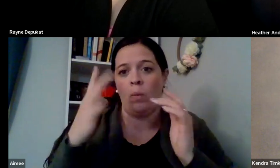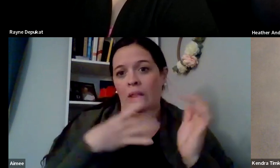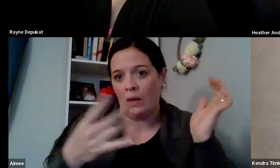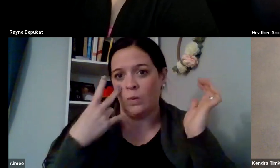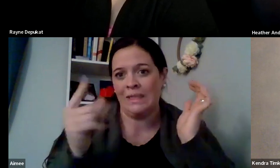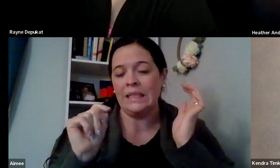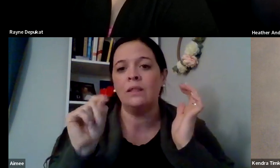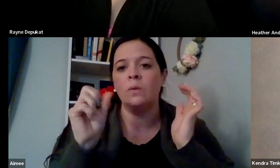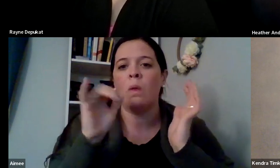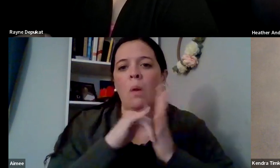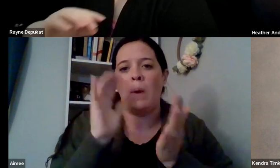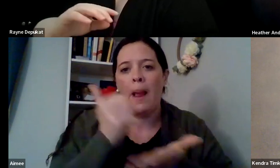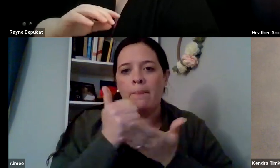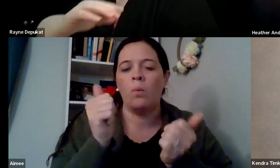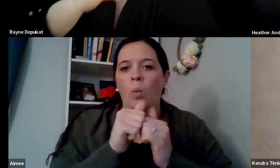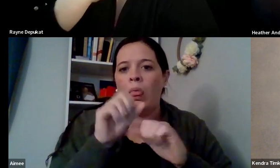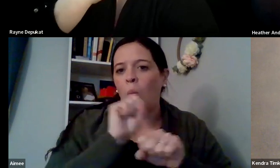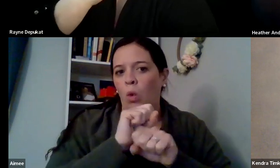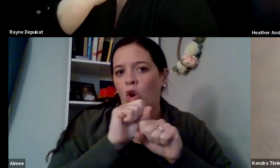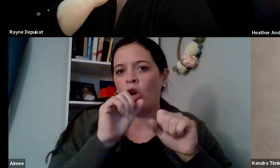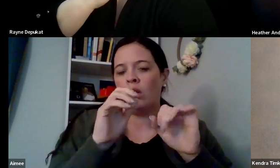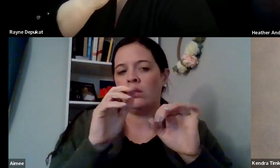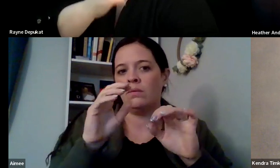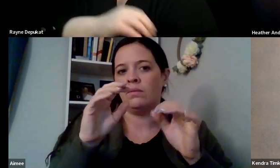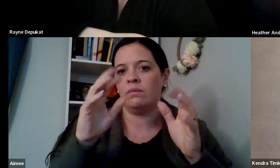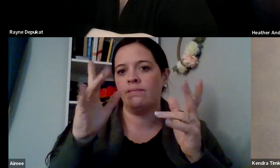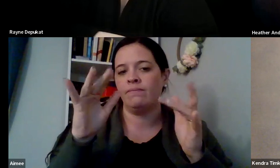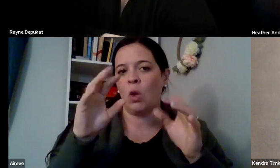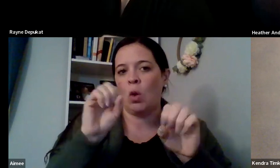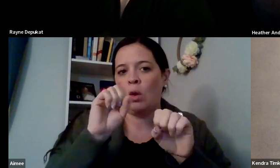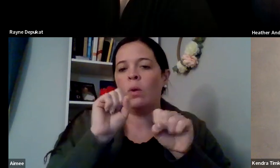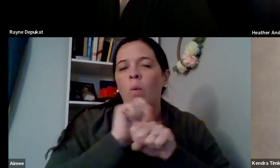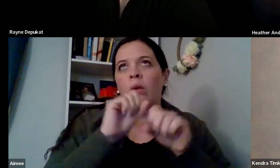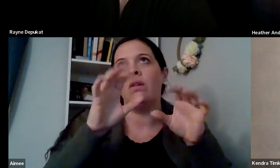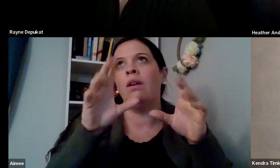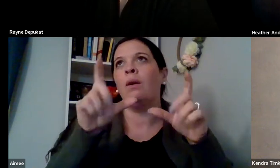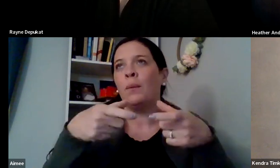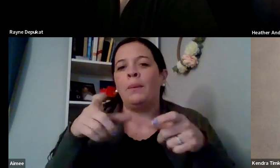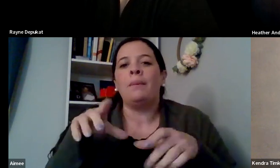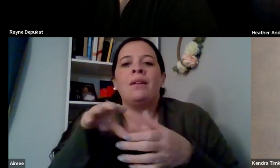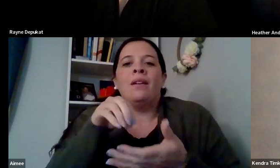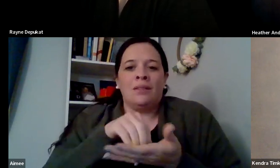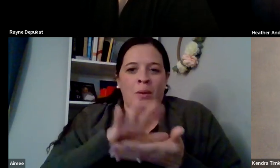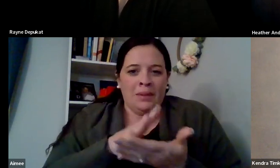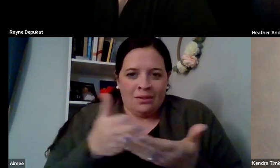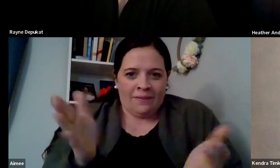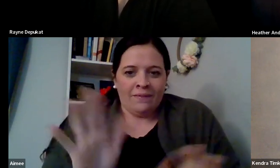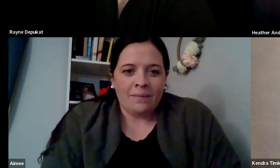seen anything, but I would like to see it. It would also help with the work that's being done. Well, the work groups and